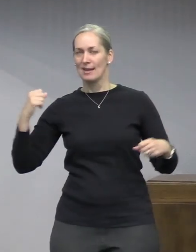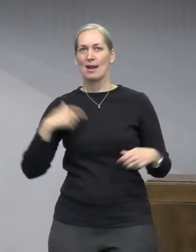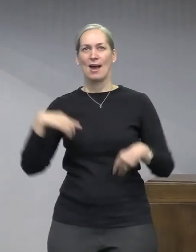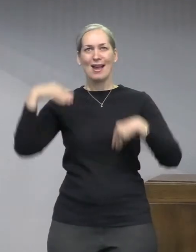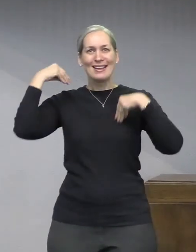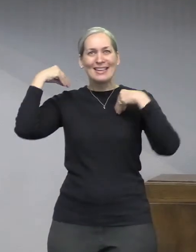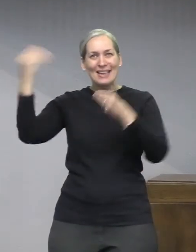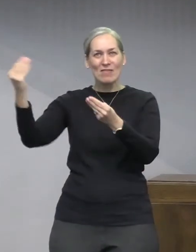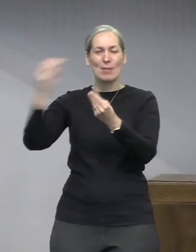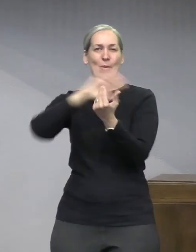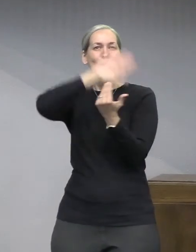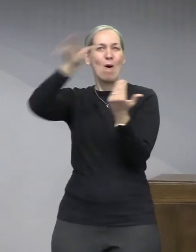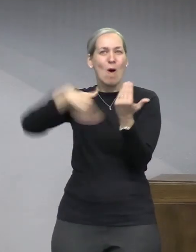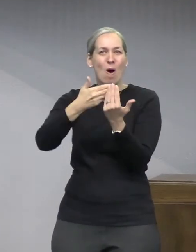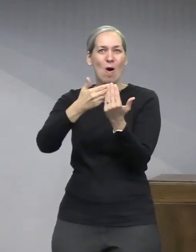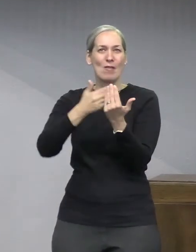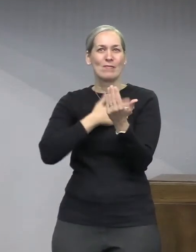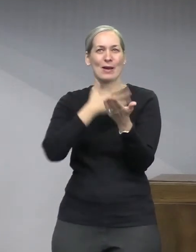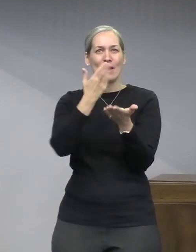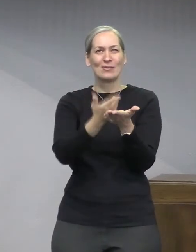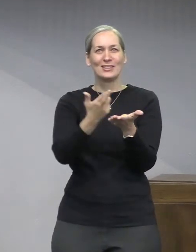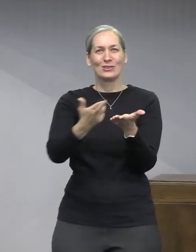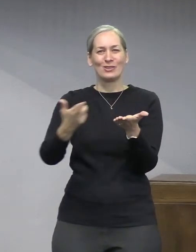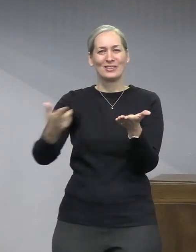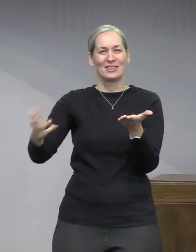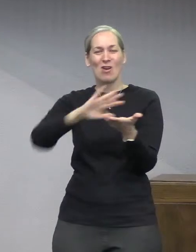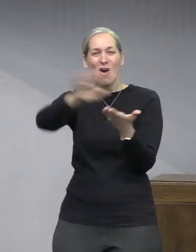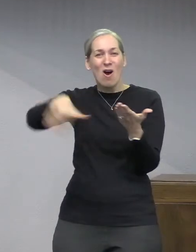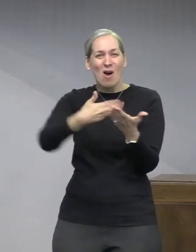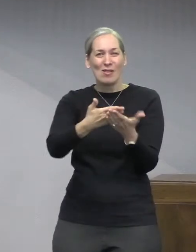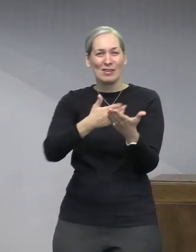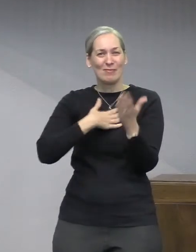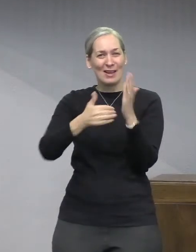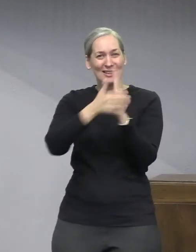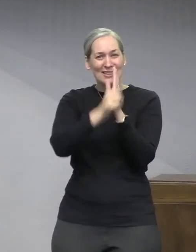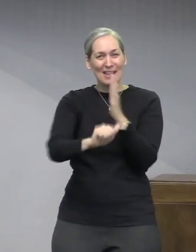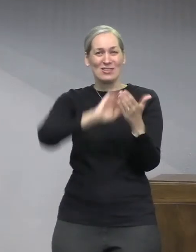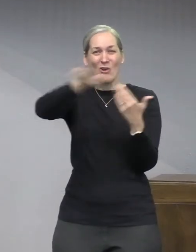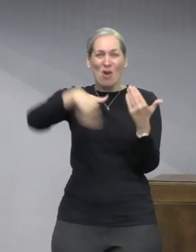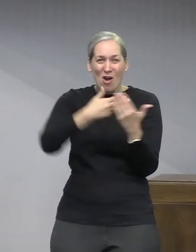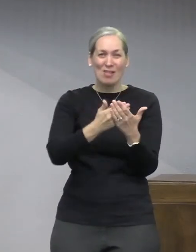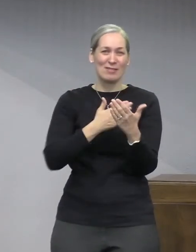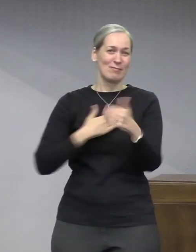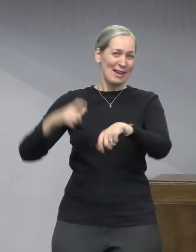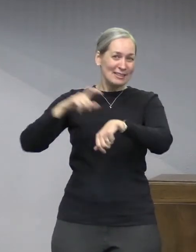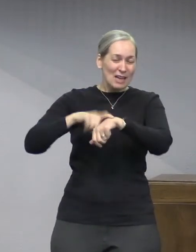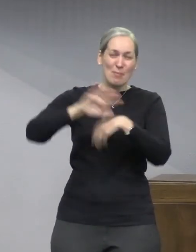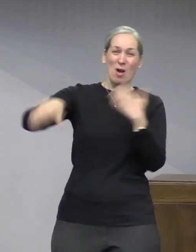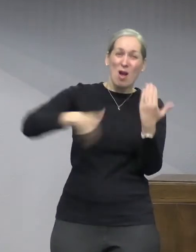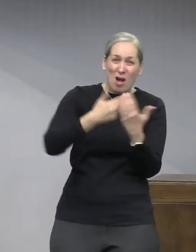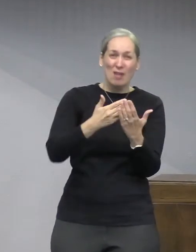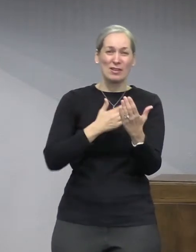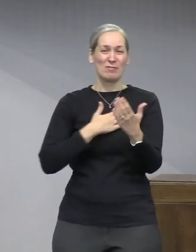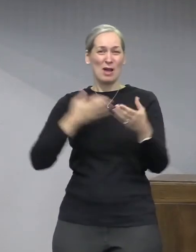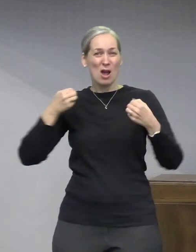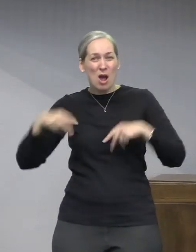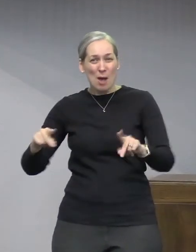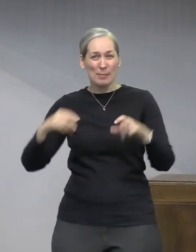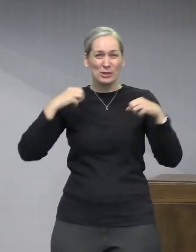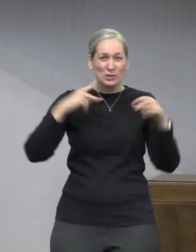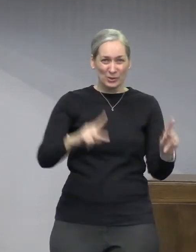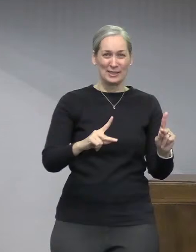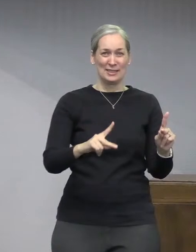him all of my resources, all of my talents, all of my time, all of my